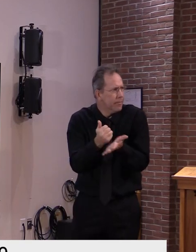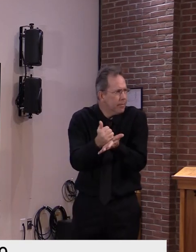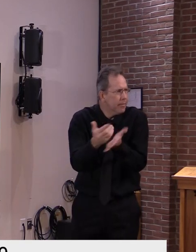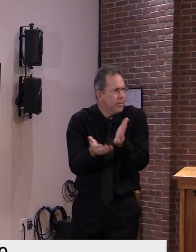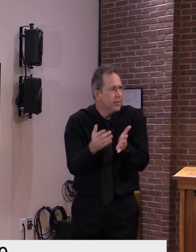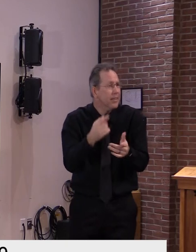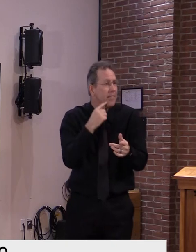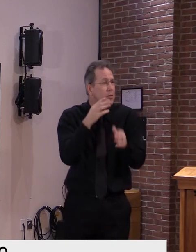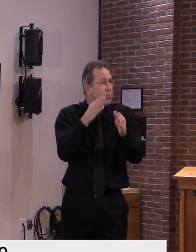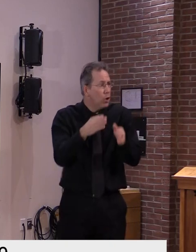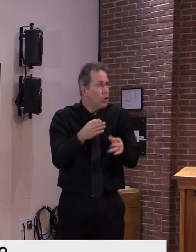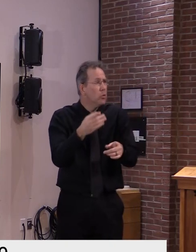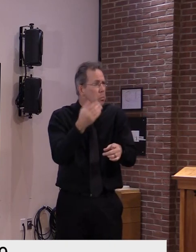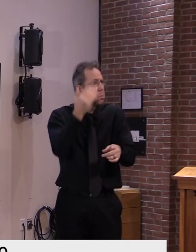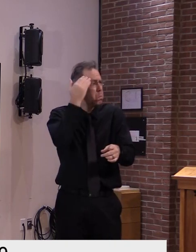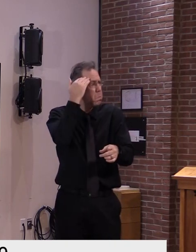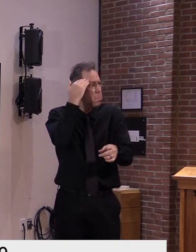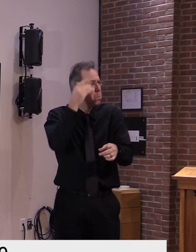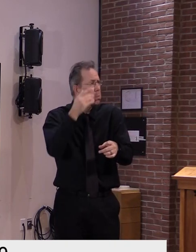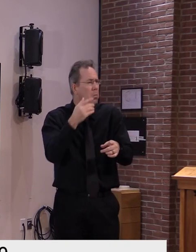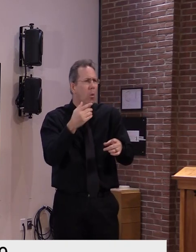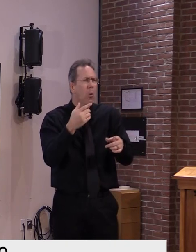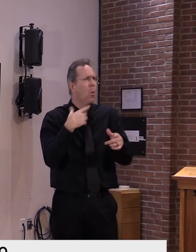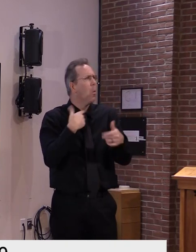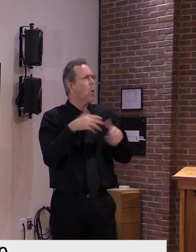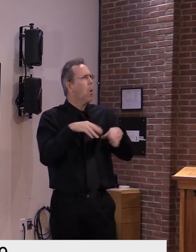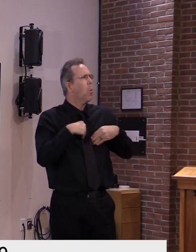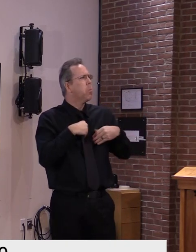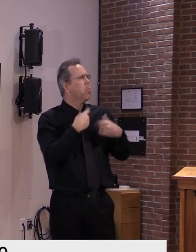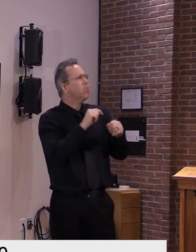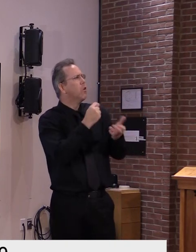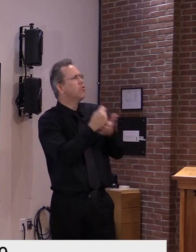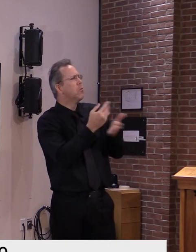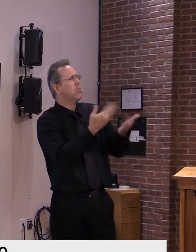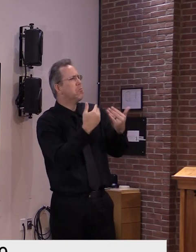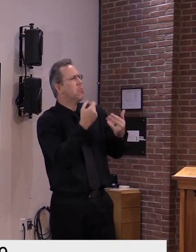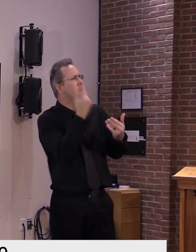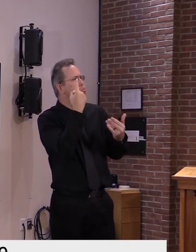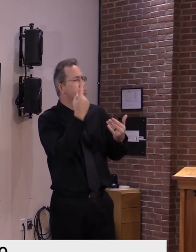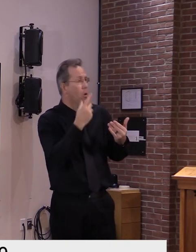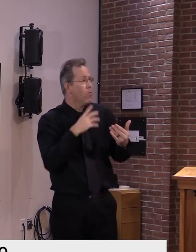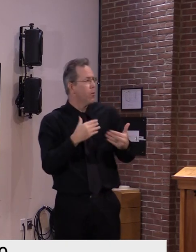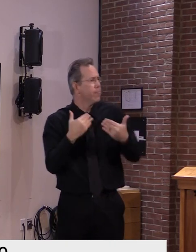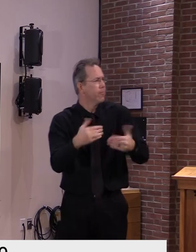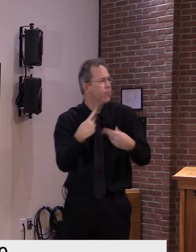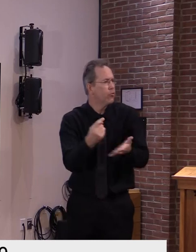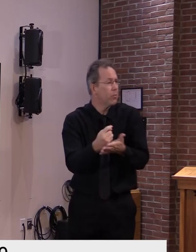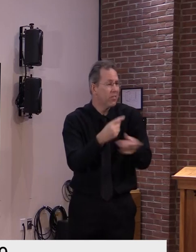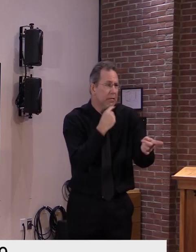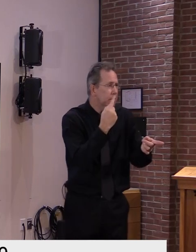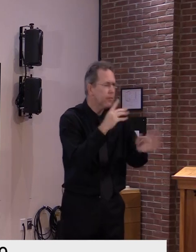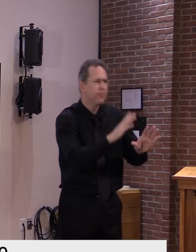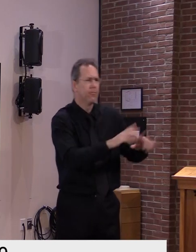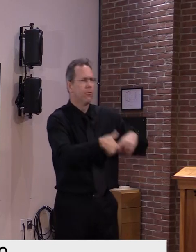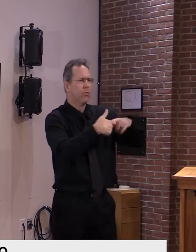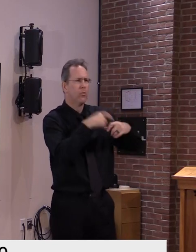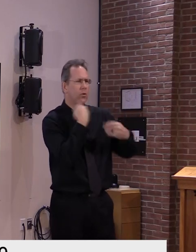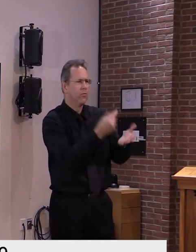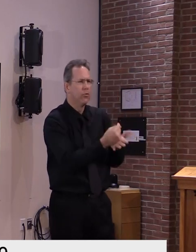out favorable as we add to the nation's experience with this potentially promising new